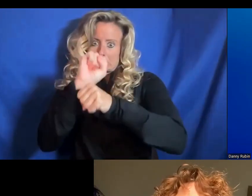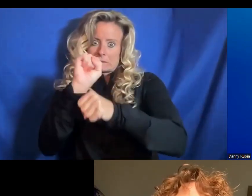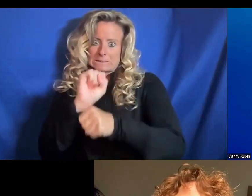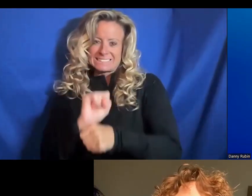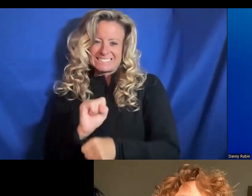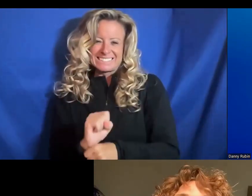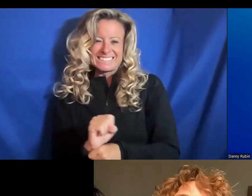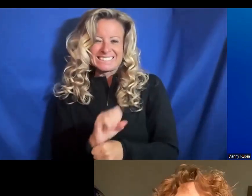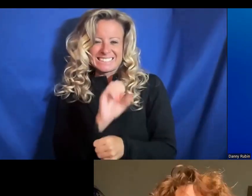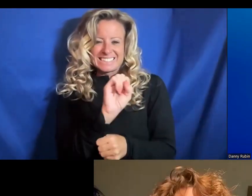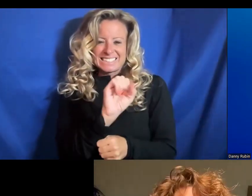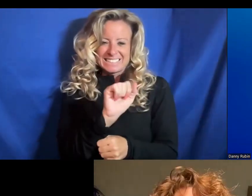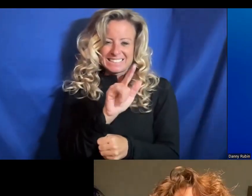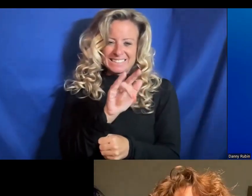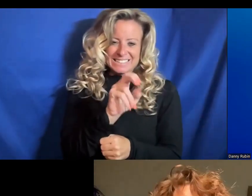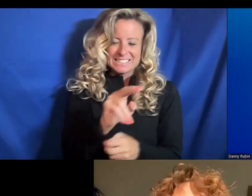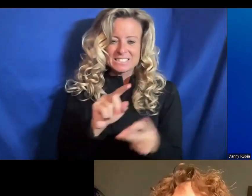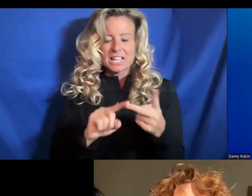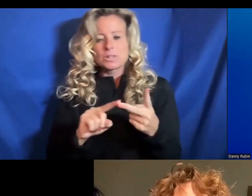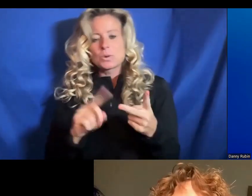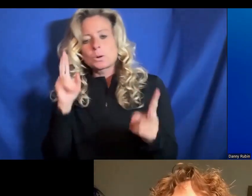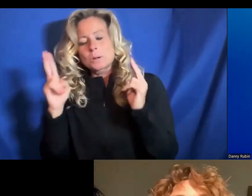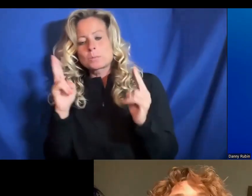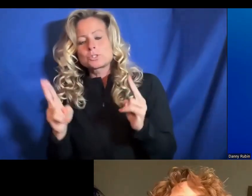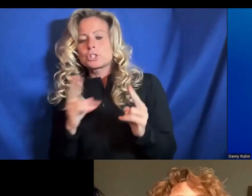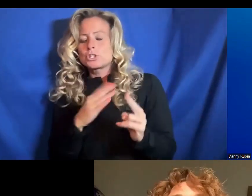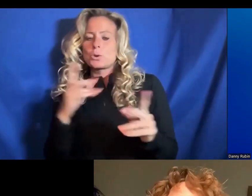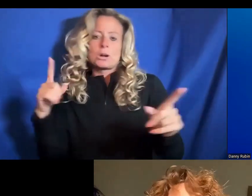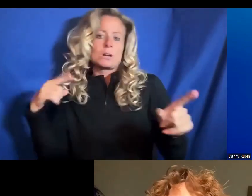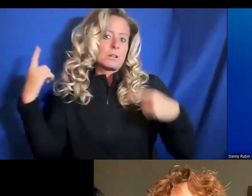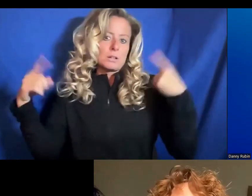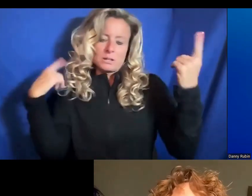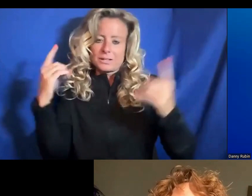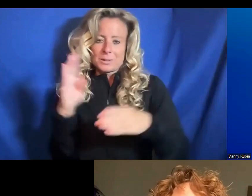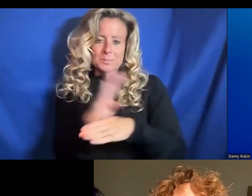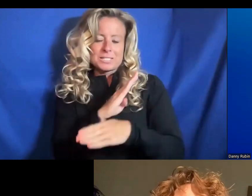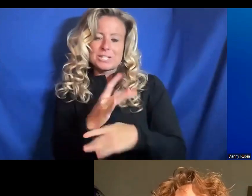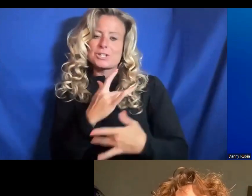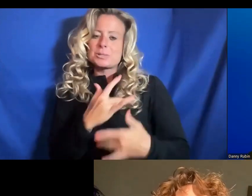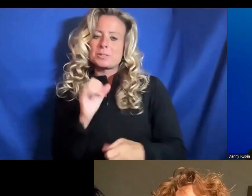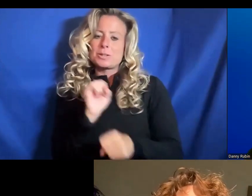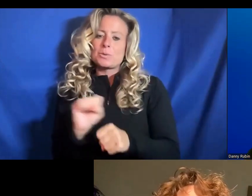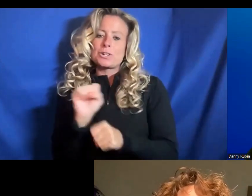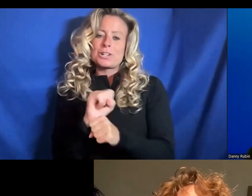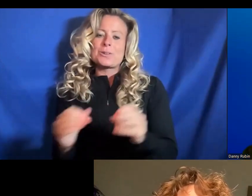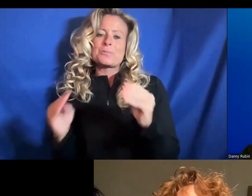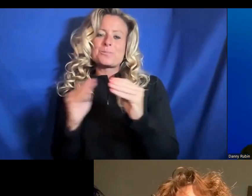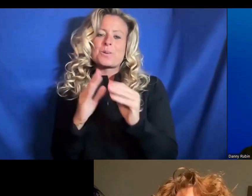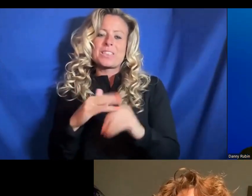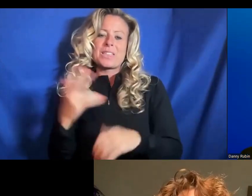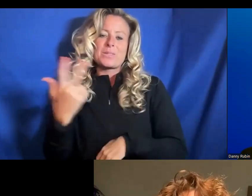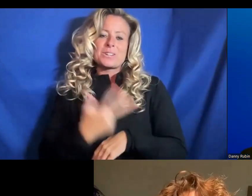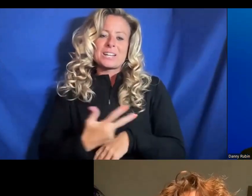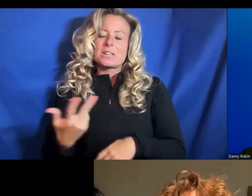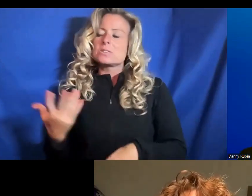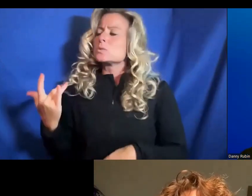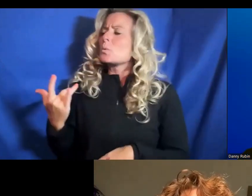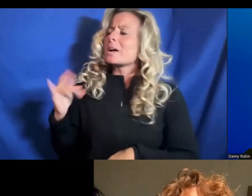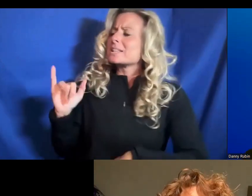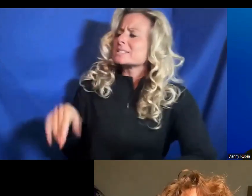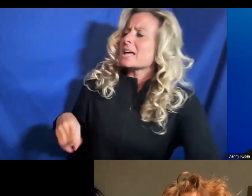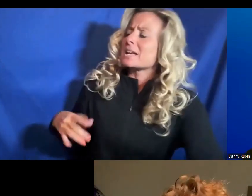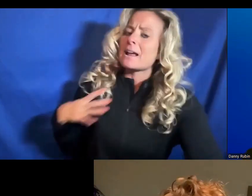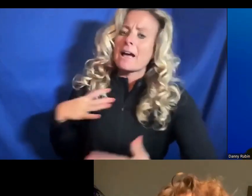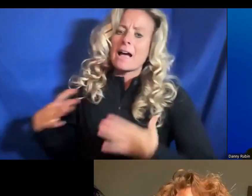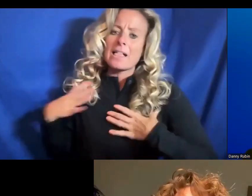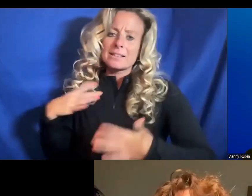shop, and you're insanely busy. You're usually working more than those 3 days. Why do you think that is? What brings people? Because like holiday time,